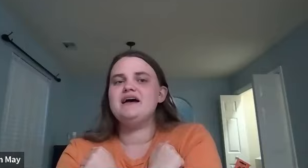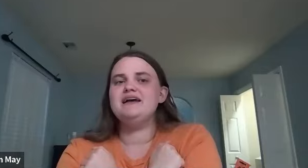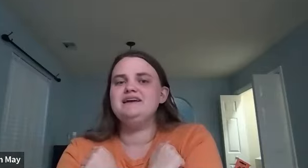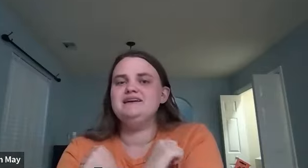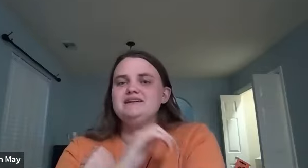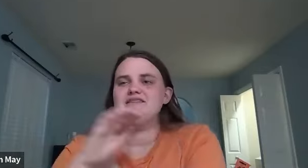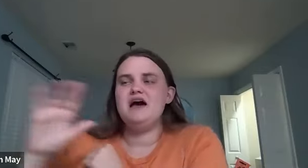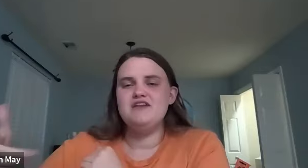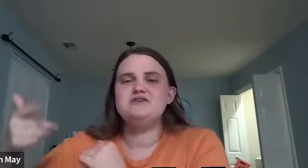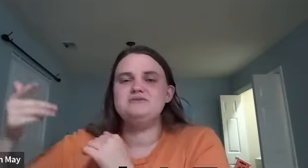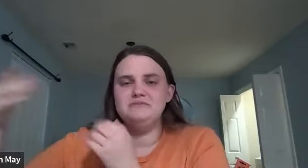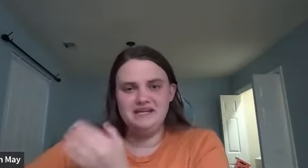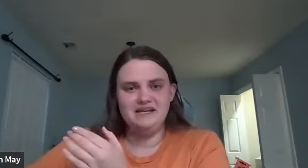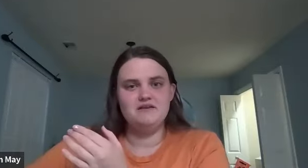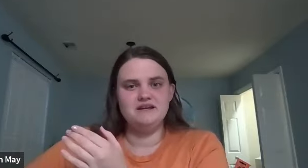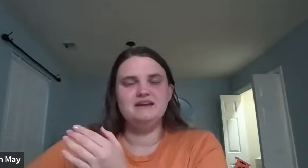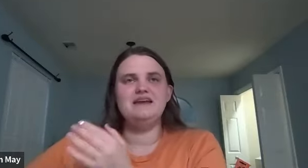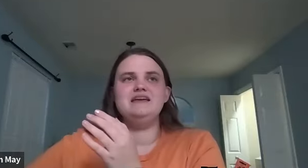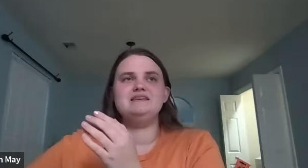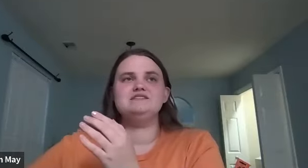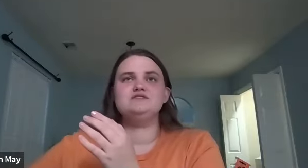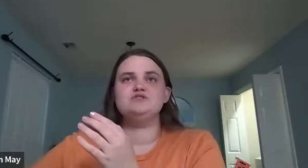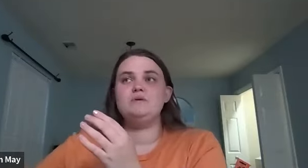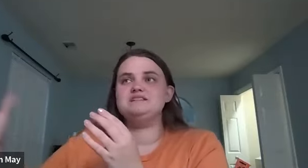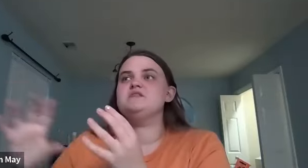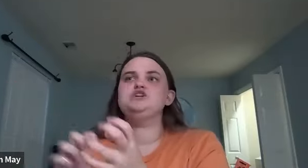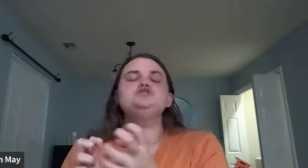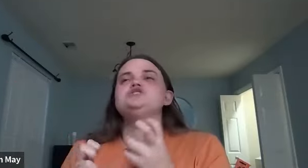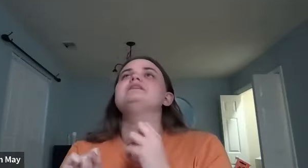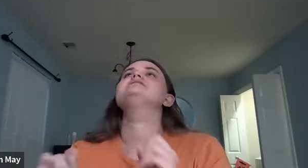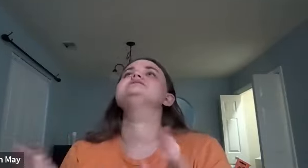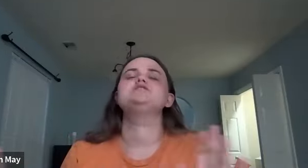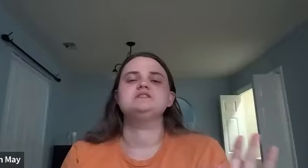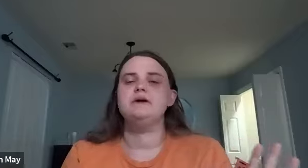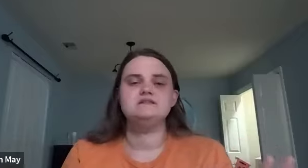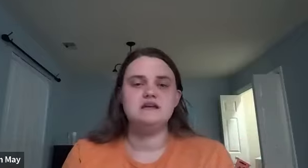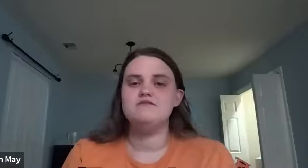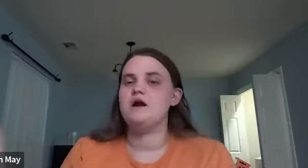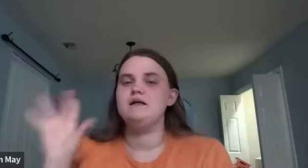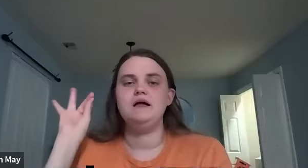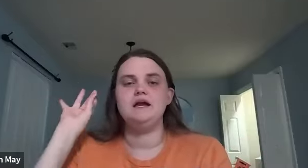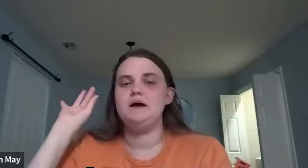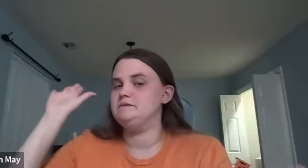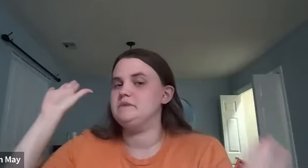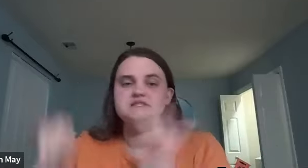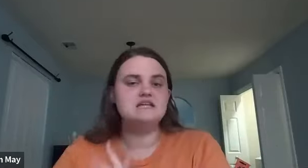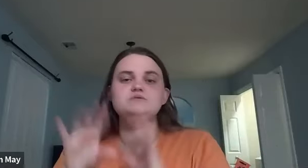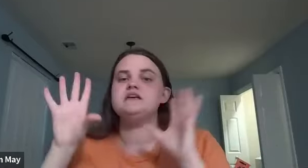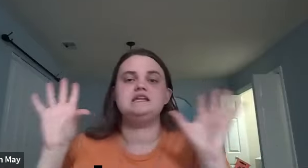But the other meaning of it is, so like something like you're like, this is just the best thing ever. I'm obsessed with it. It's my